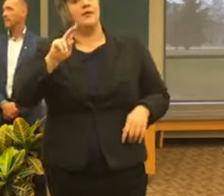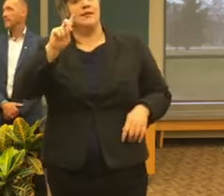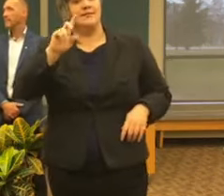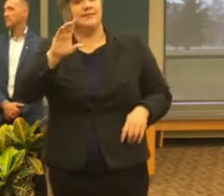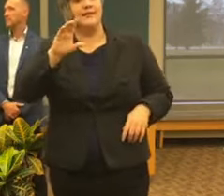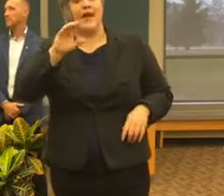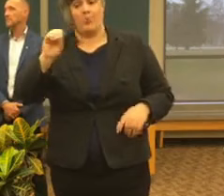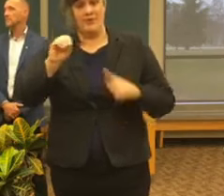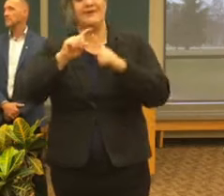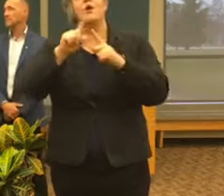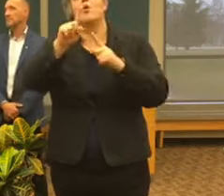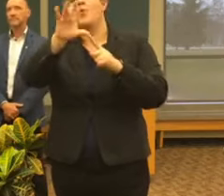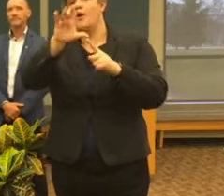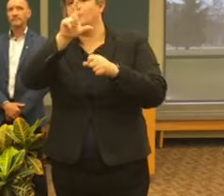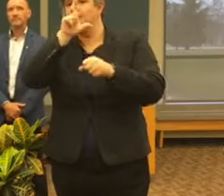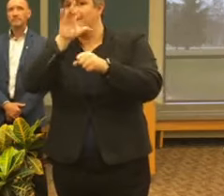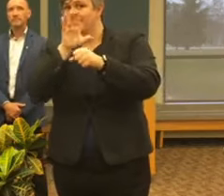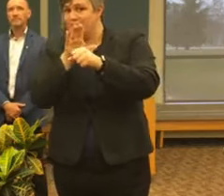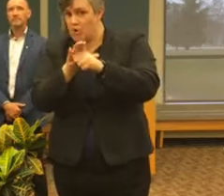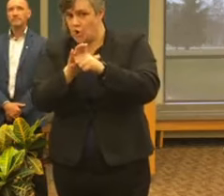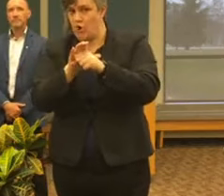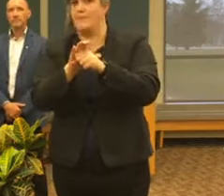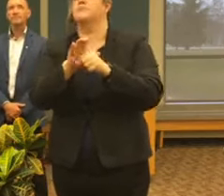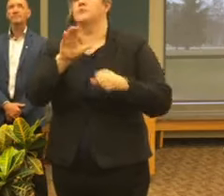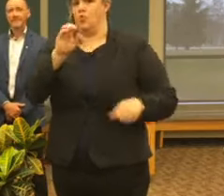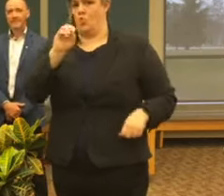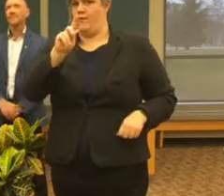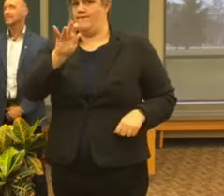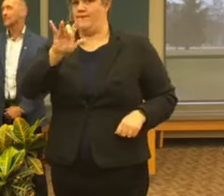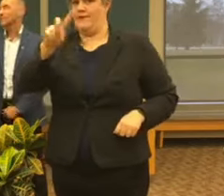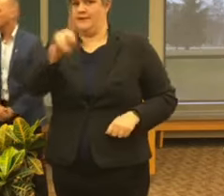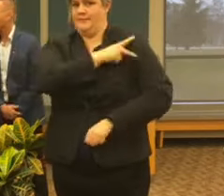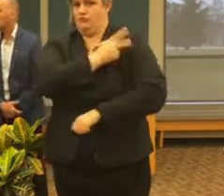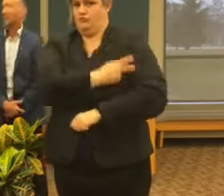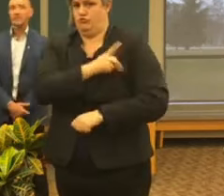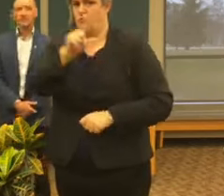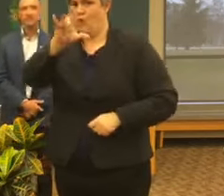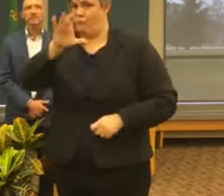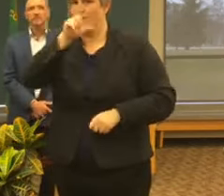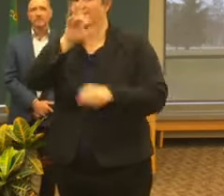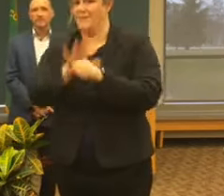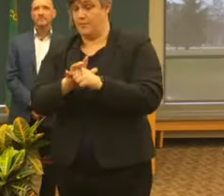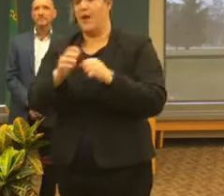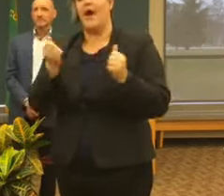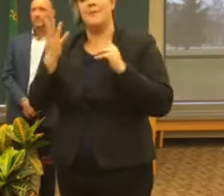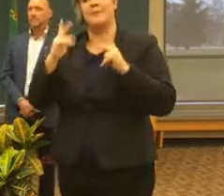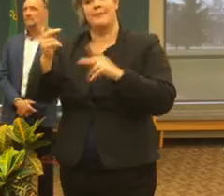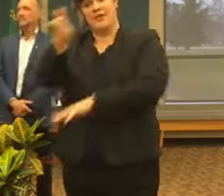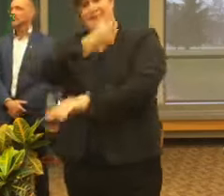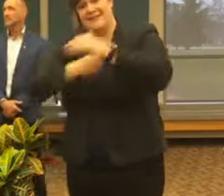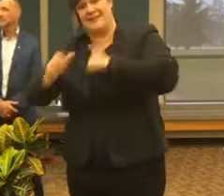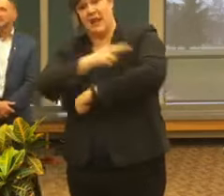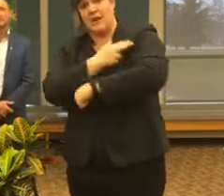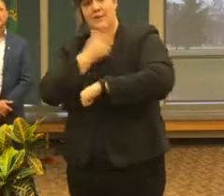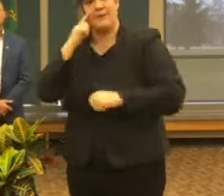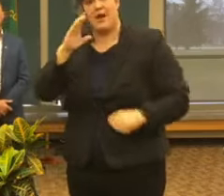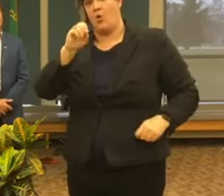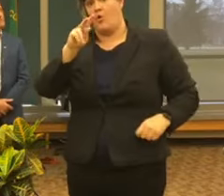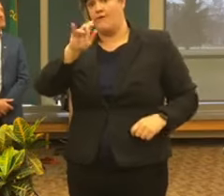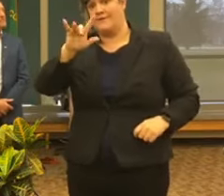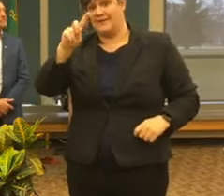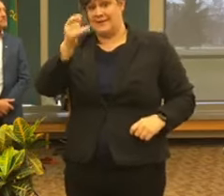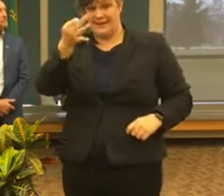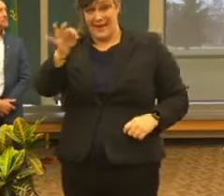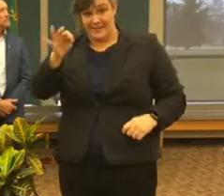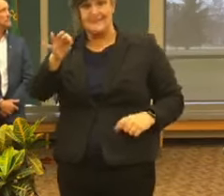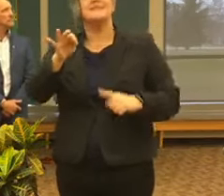confirmed COVID-19 patients that are in the hospital. So the question was, how many people do we have hospitalized because of COVID-19?